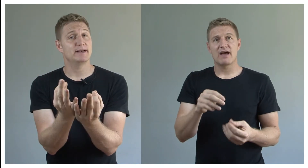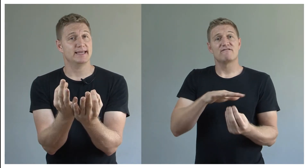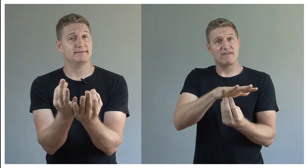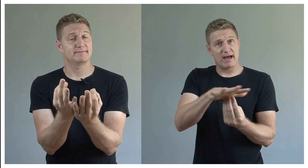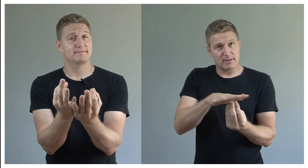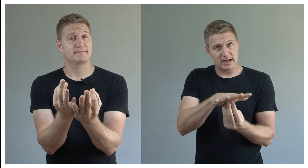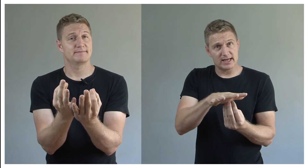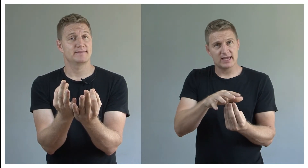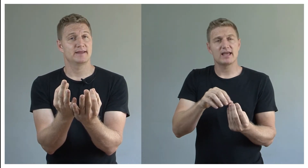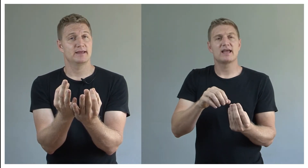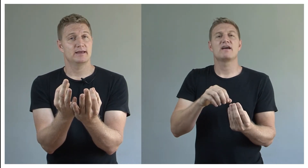family.